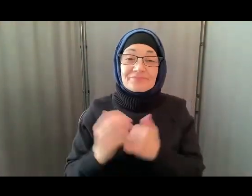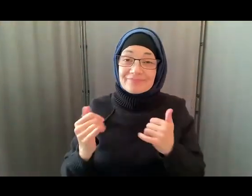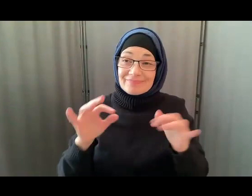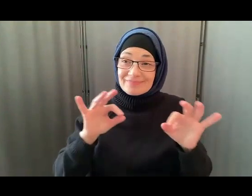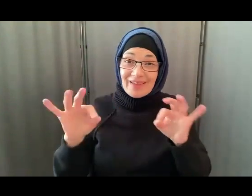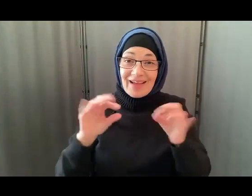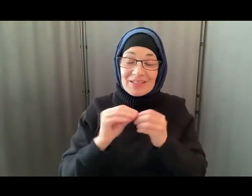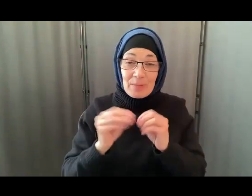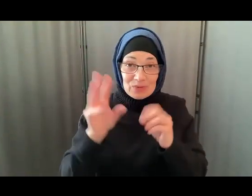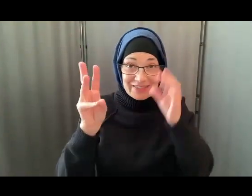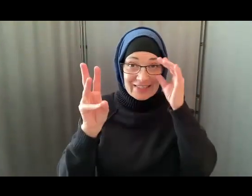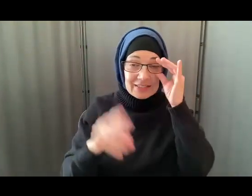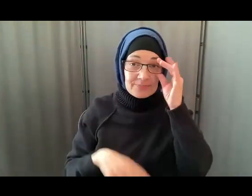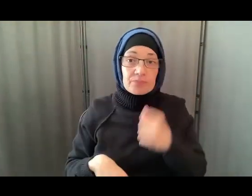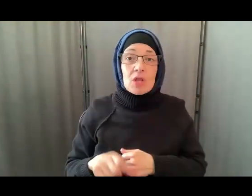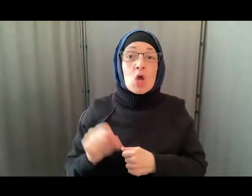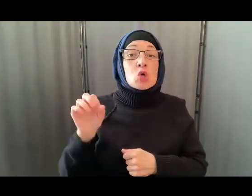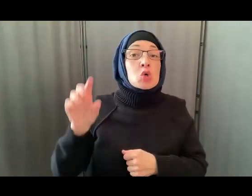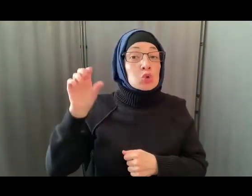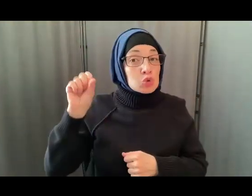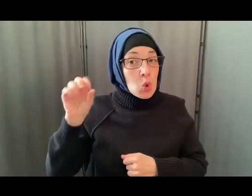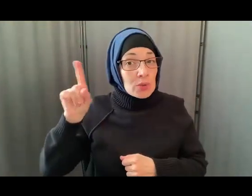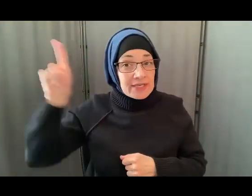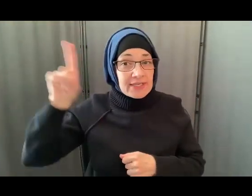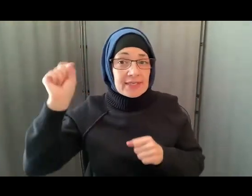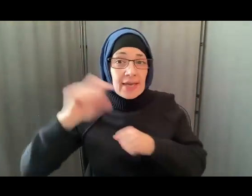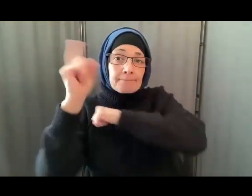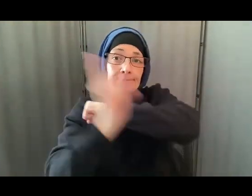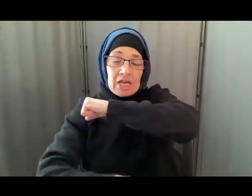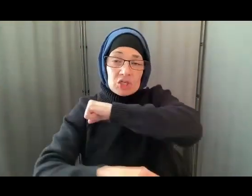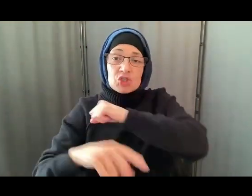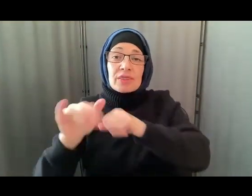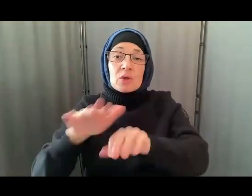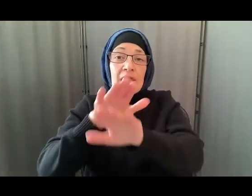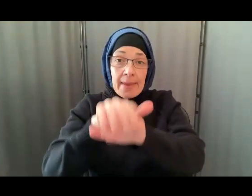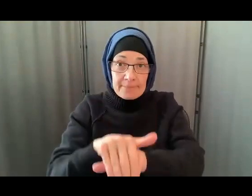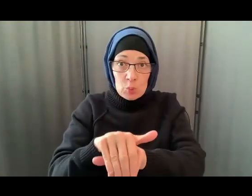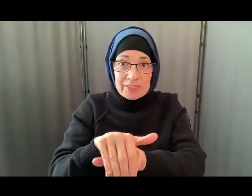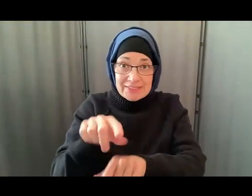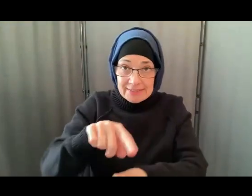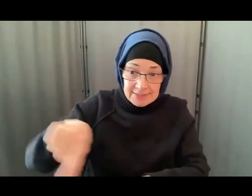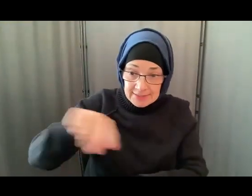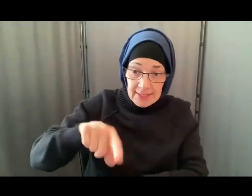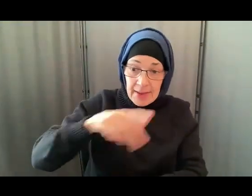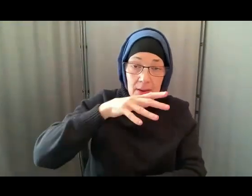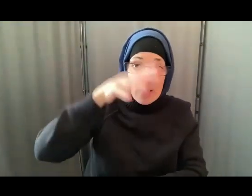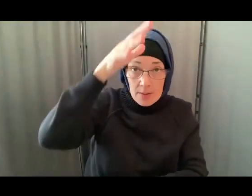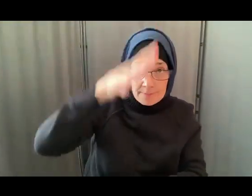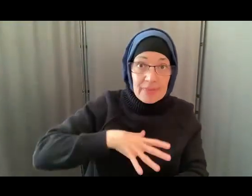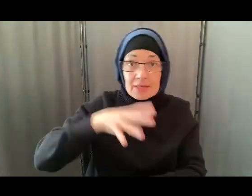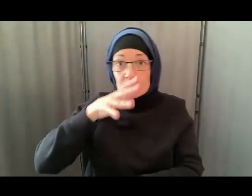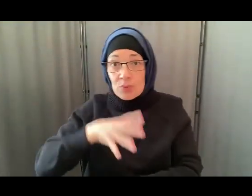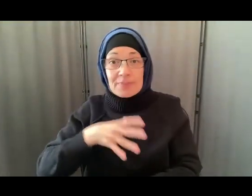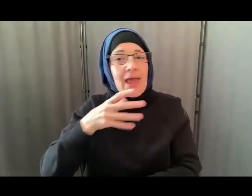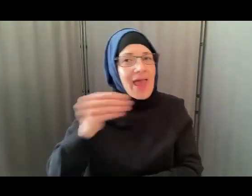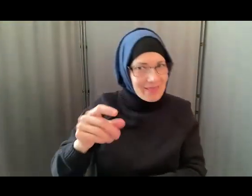so that he may punish the hypocrites, men and women, and the polytheists,